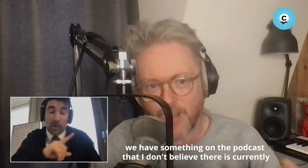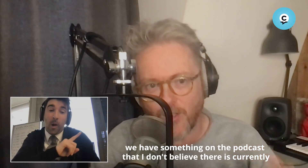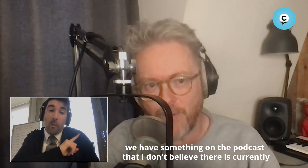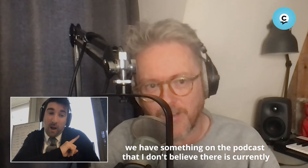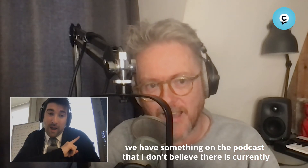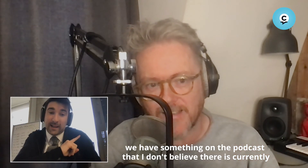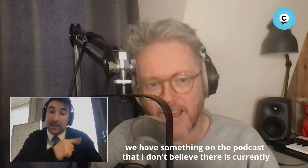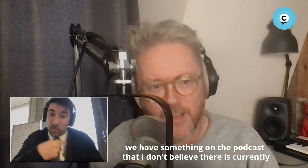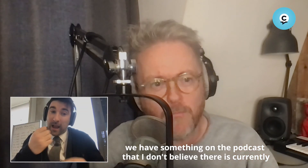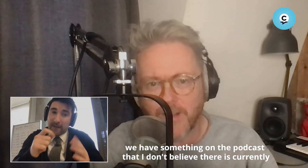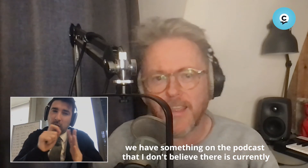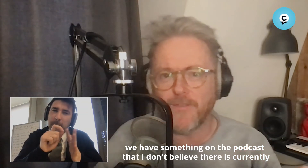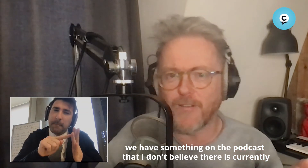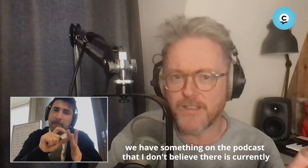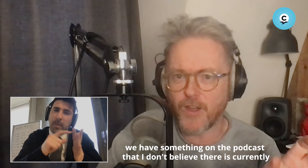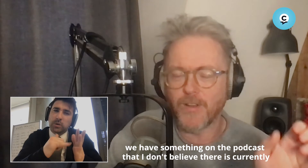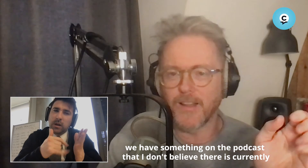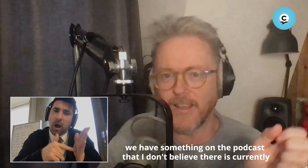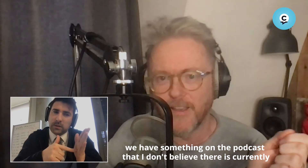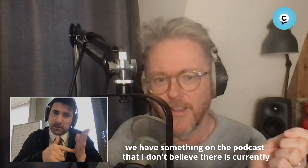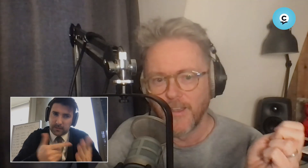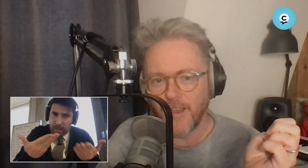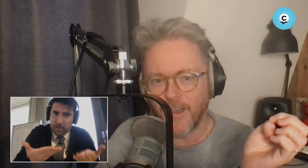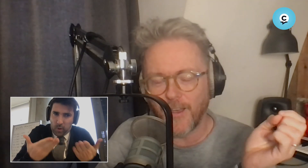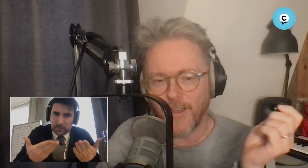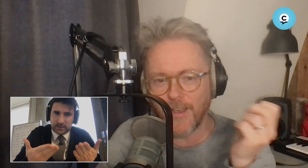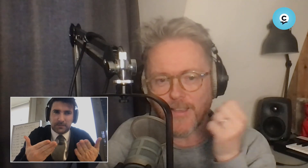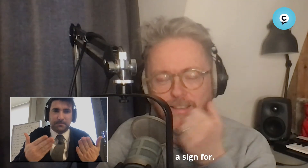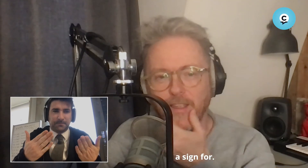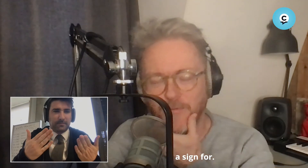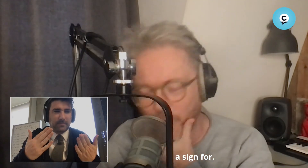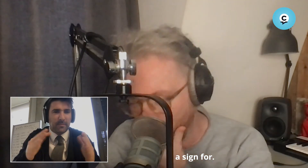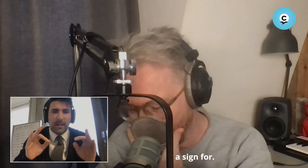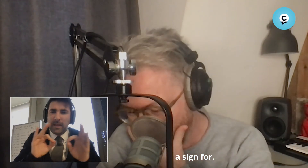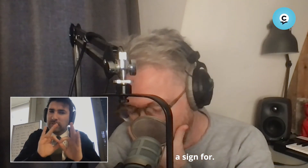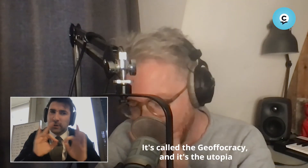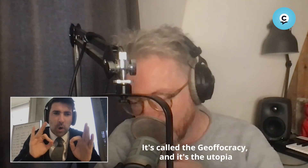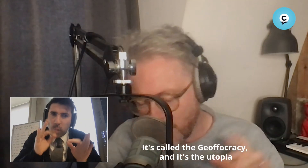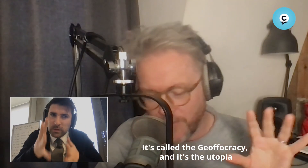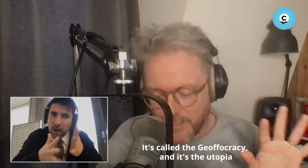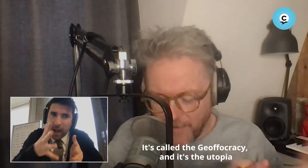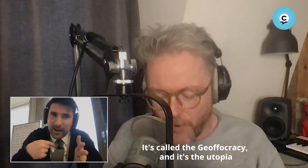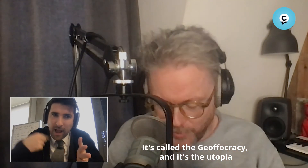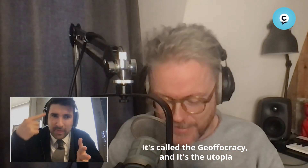something on the podcast that I don't believe there is currently a sign for. It's called the